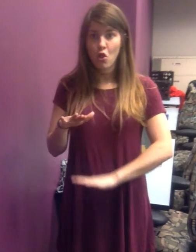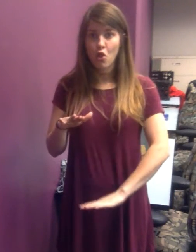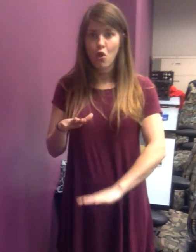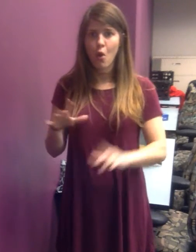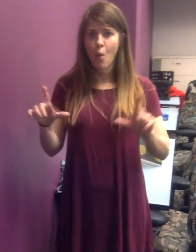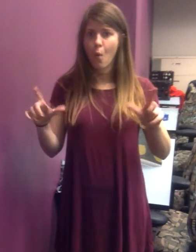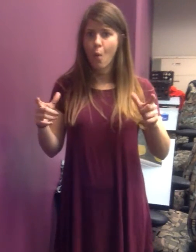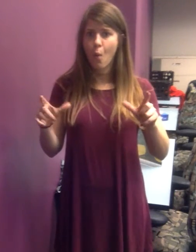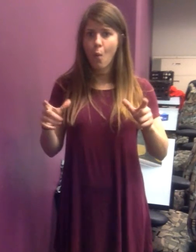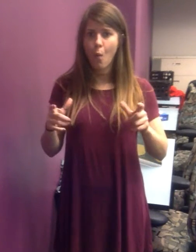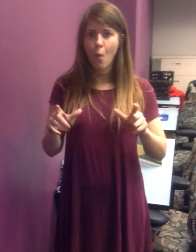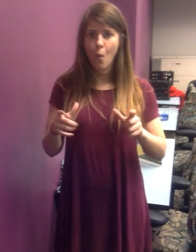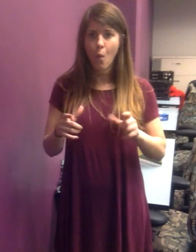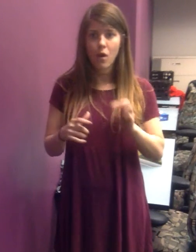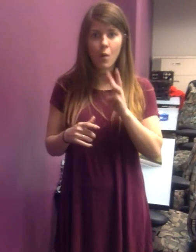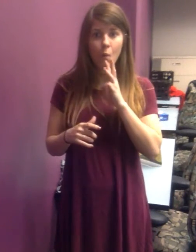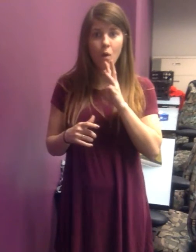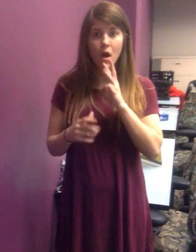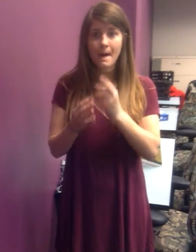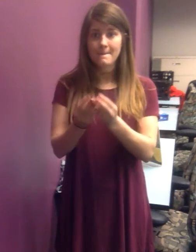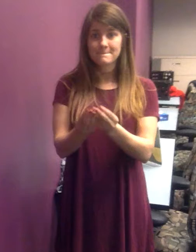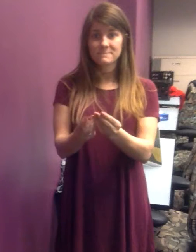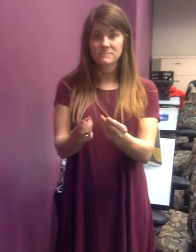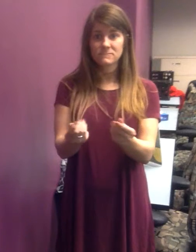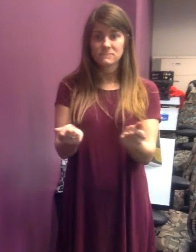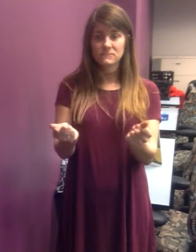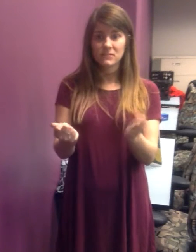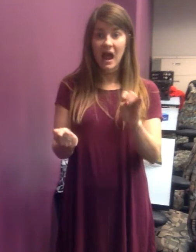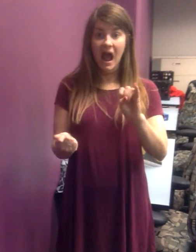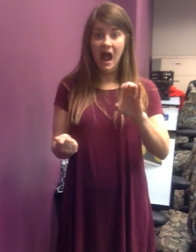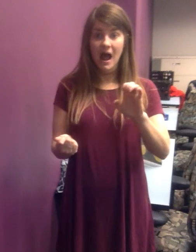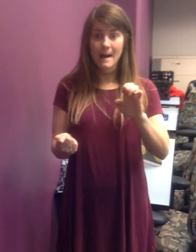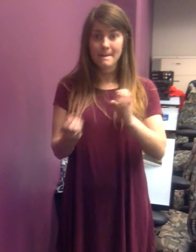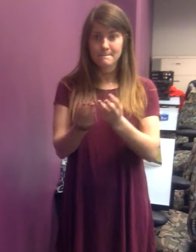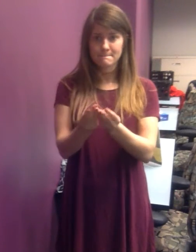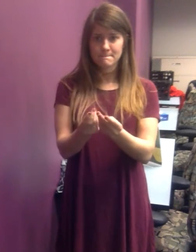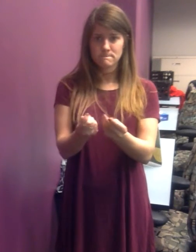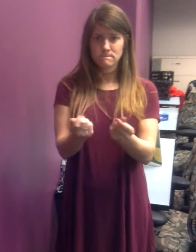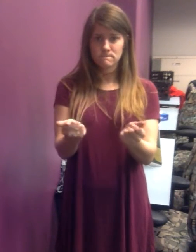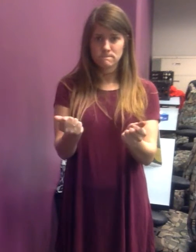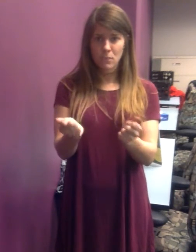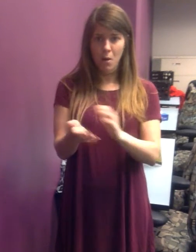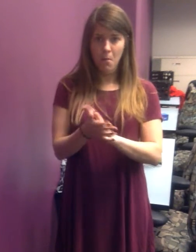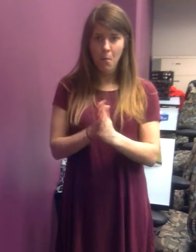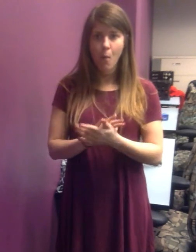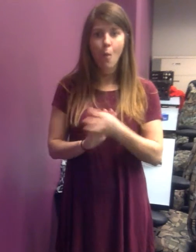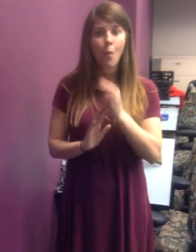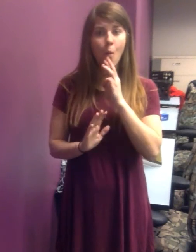living generations but to future generations. And with that uncertainty and with the economic climate that we are in, Americans